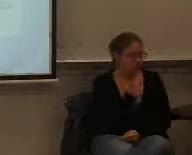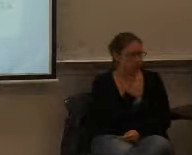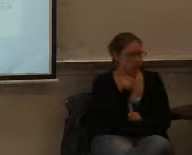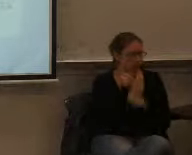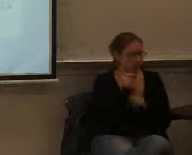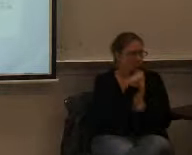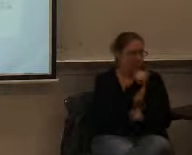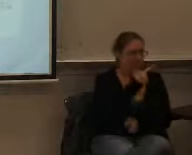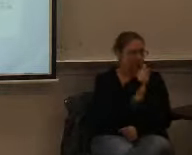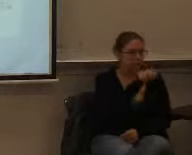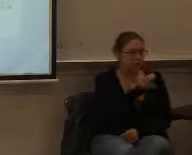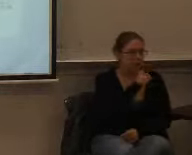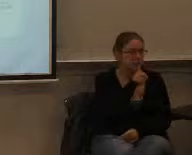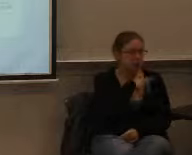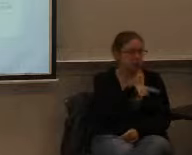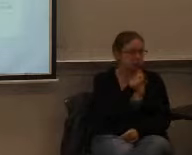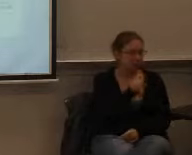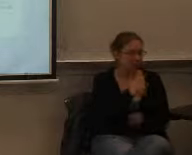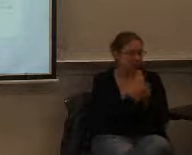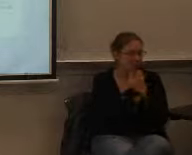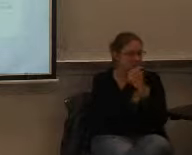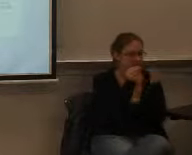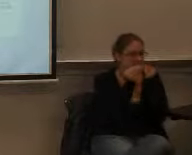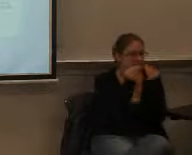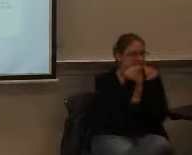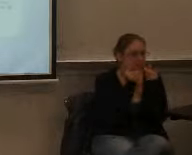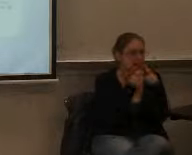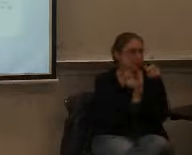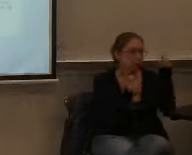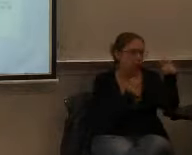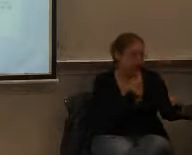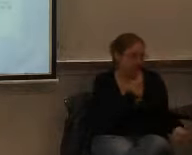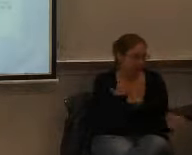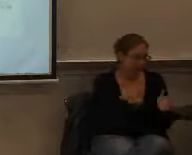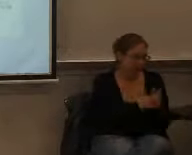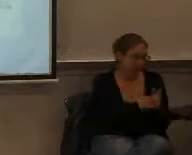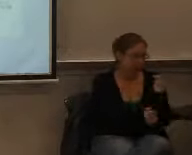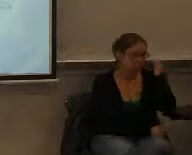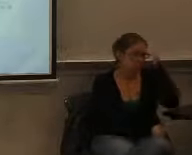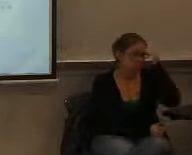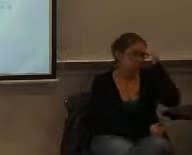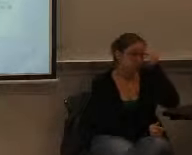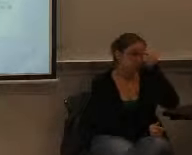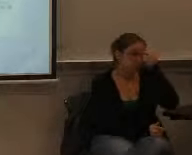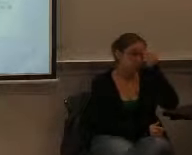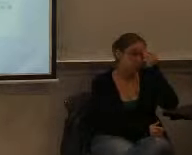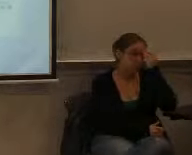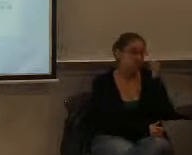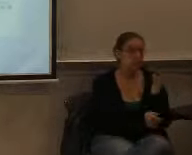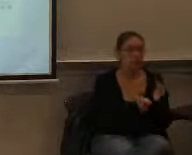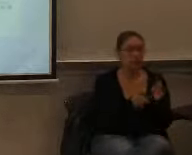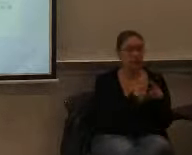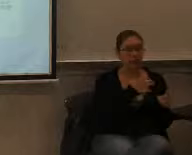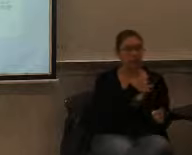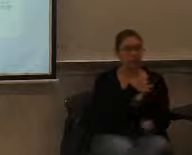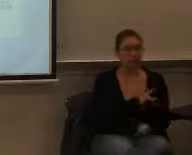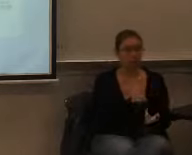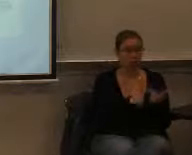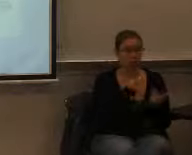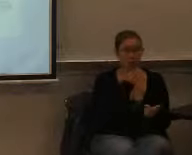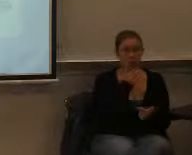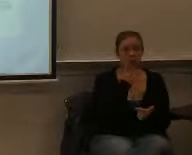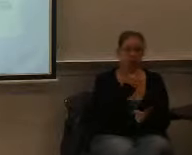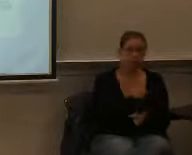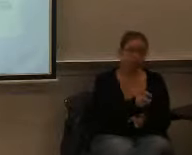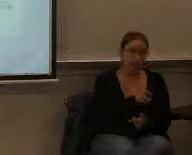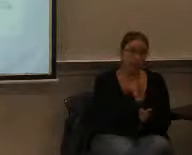are photosynthesizing and growing and eat them there, and then go back down again. And they're quite sensitive to light, and they